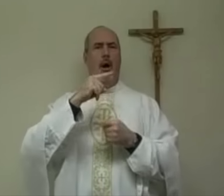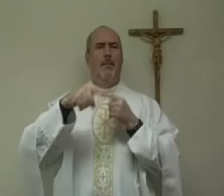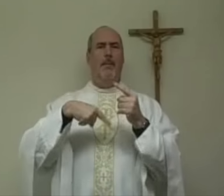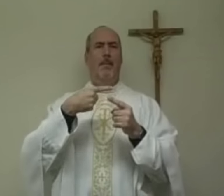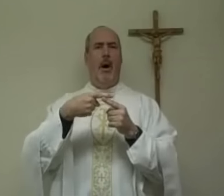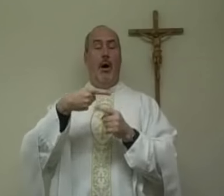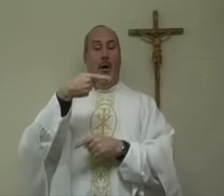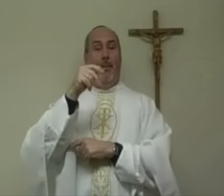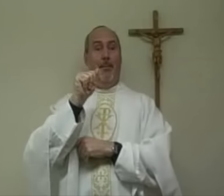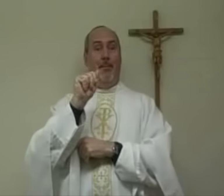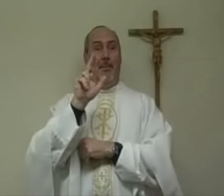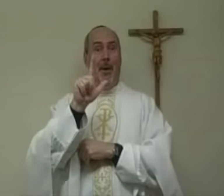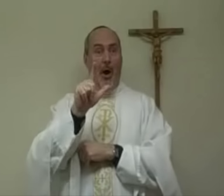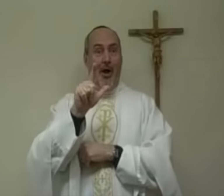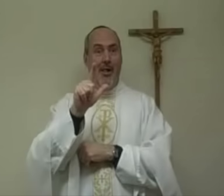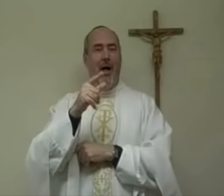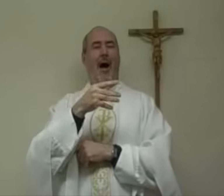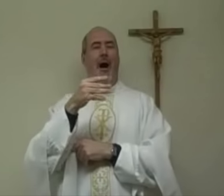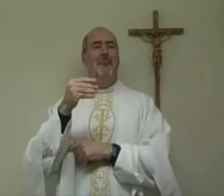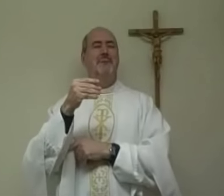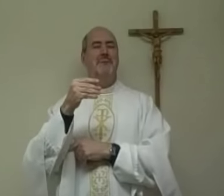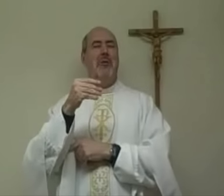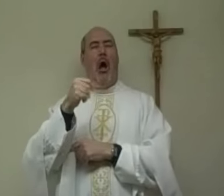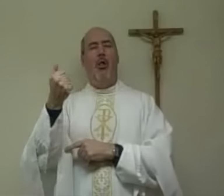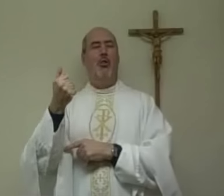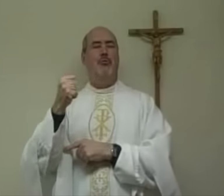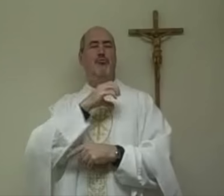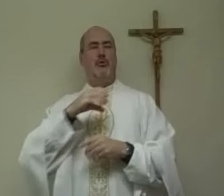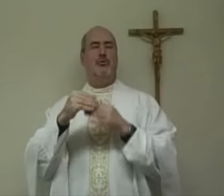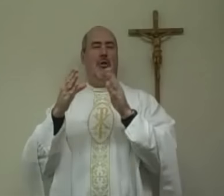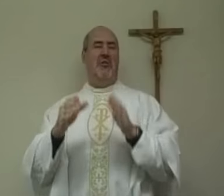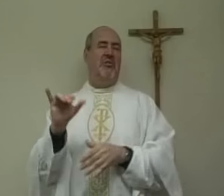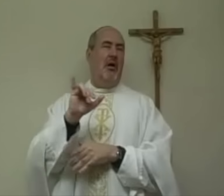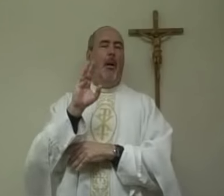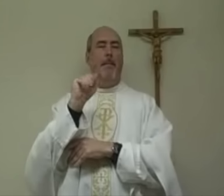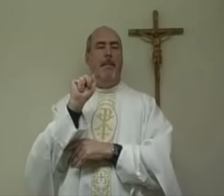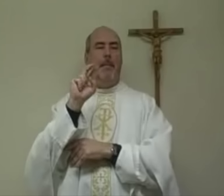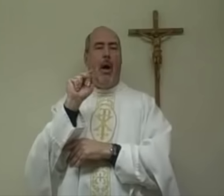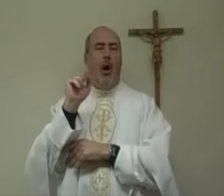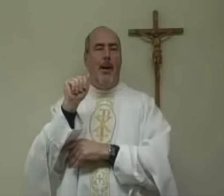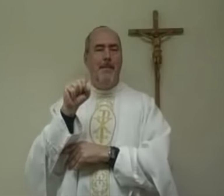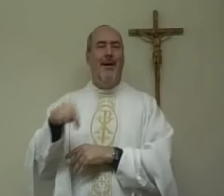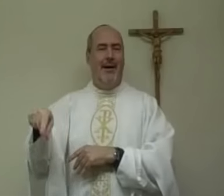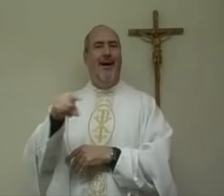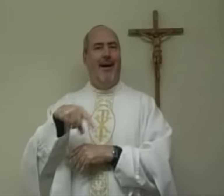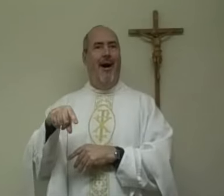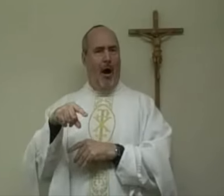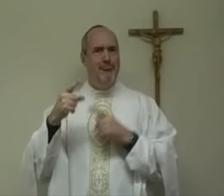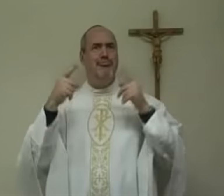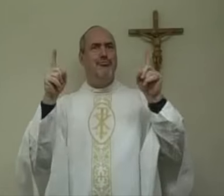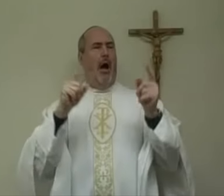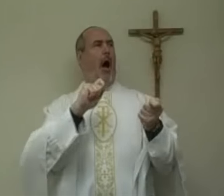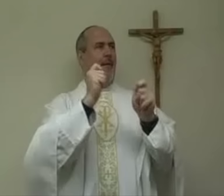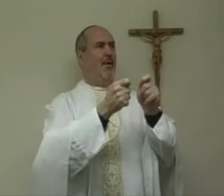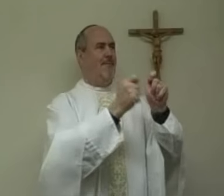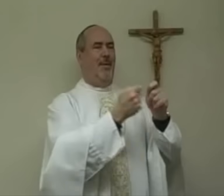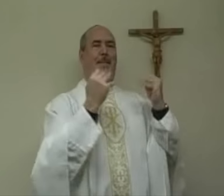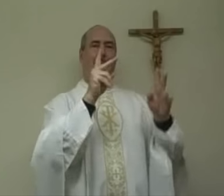Today, the first reading speaks about Paul and some other Christian leaders. And